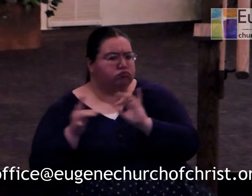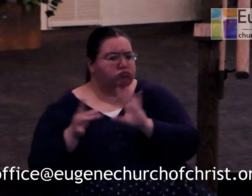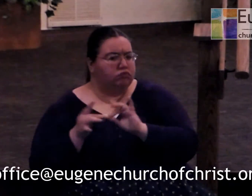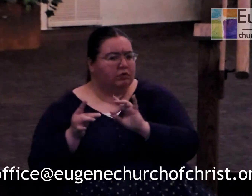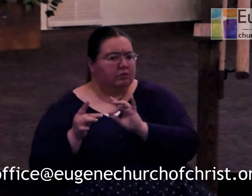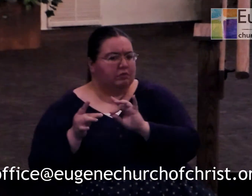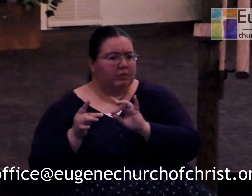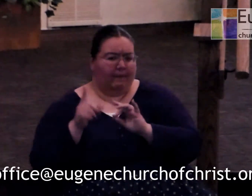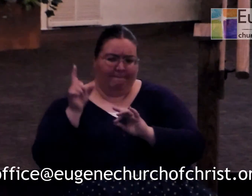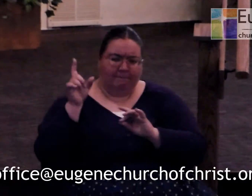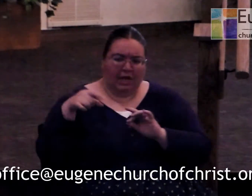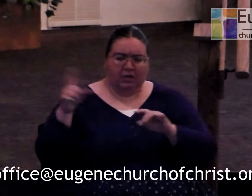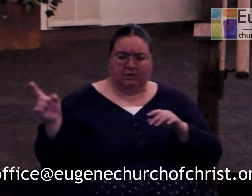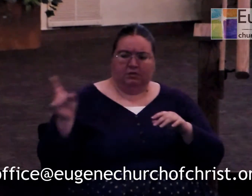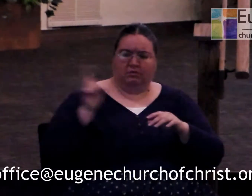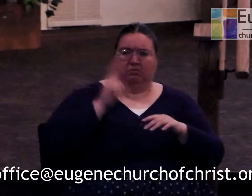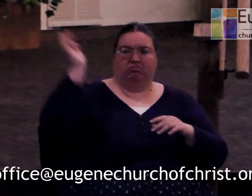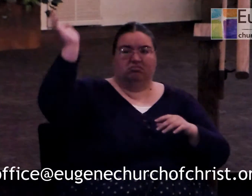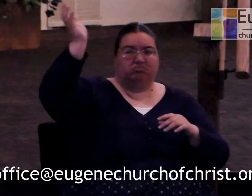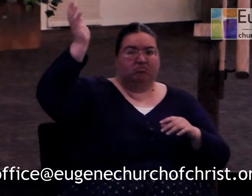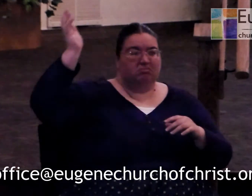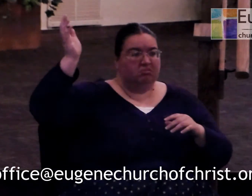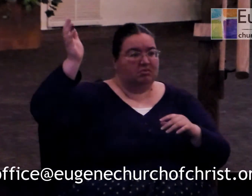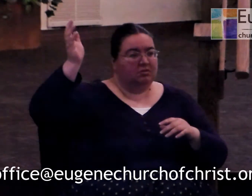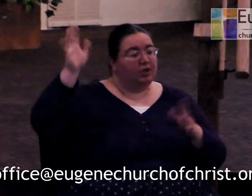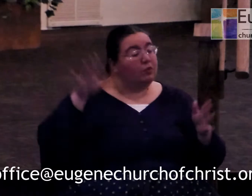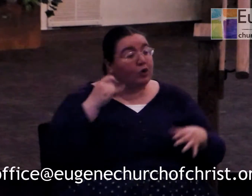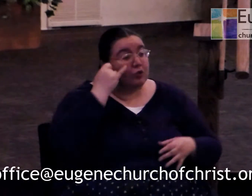have walked into Bobby's Diner in Searcy, Arkansas, to the table of all the guys talking about